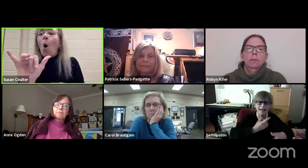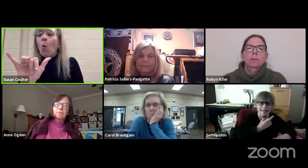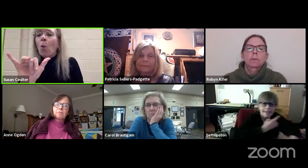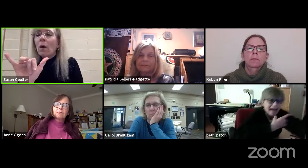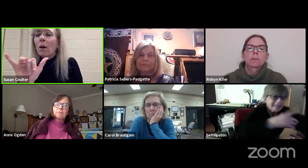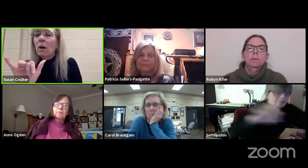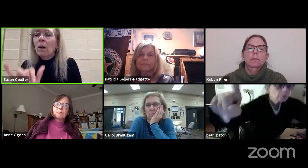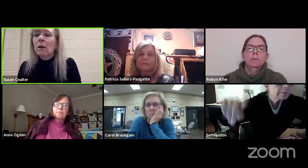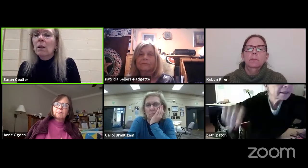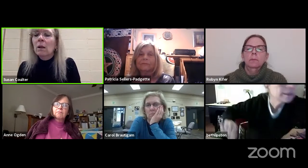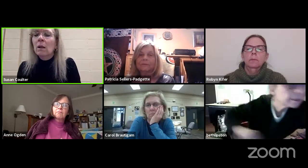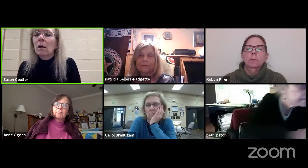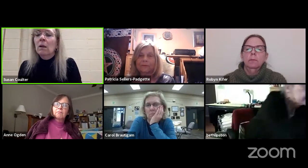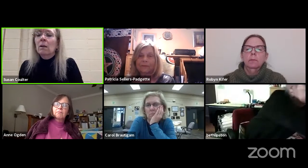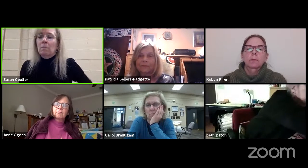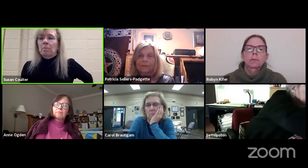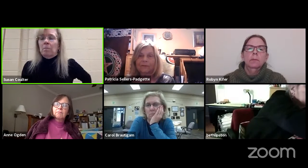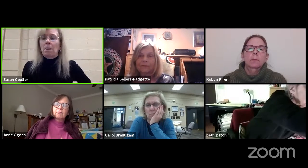Oh,